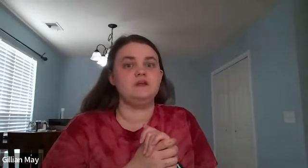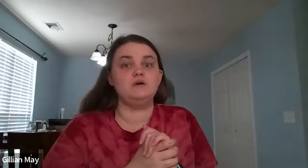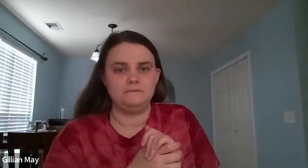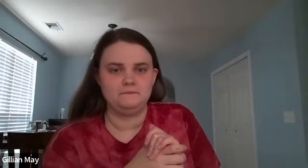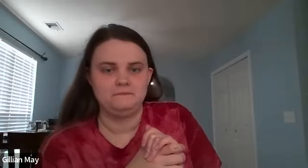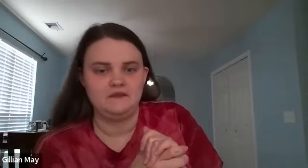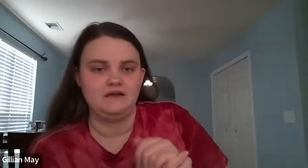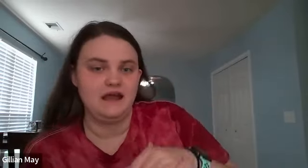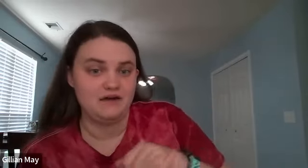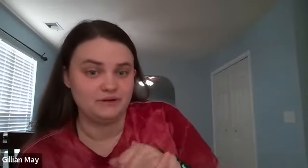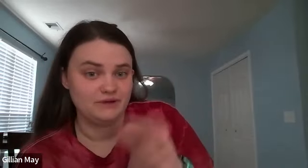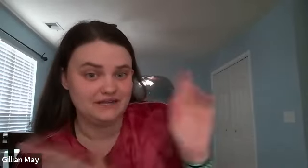Okay. All right. I have one. Ready?